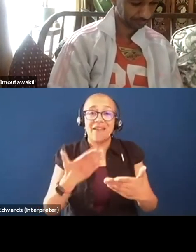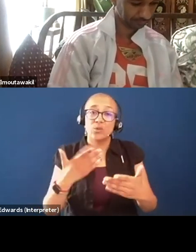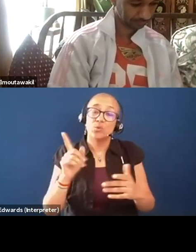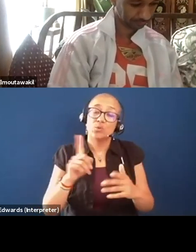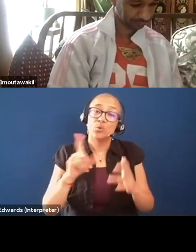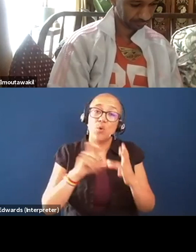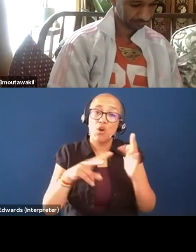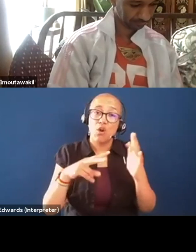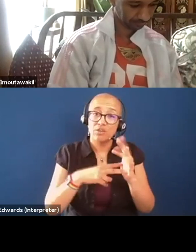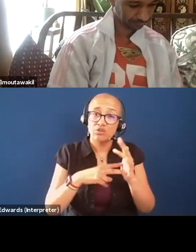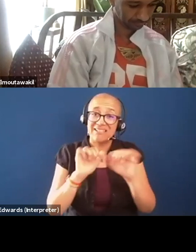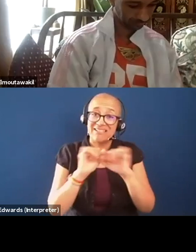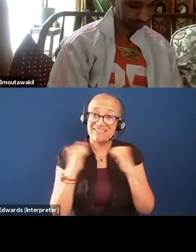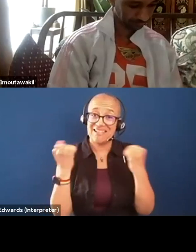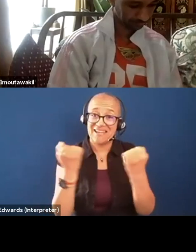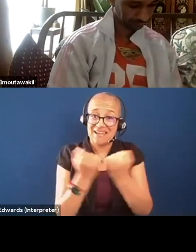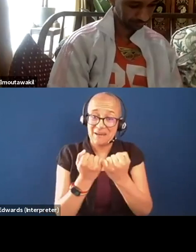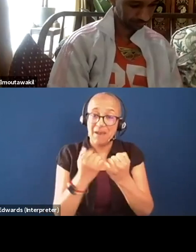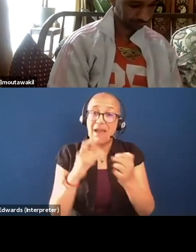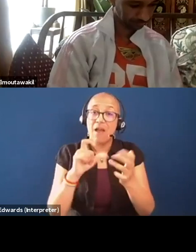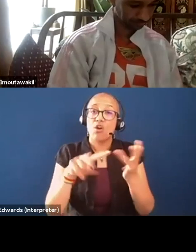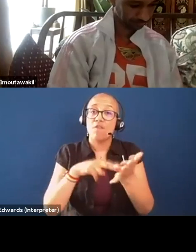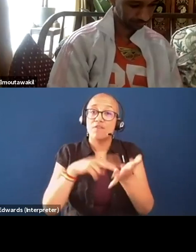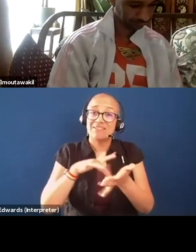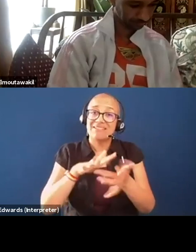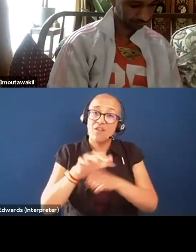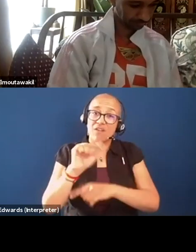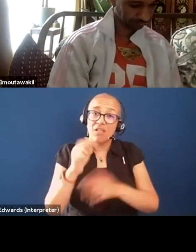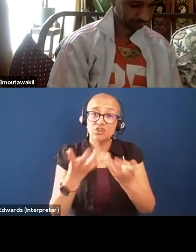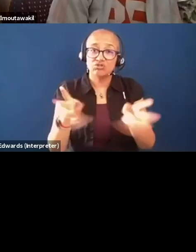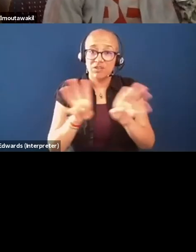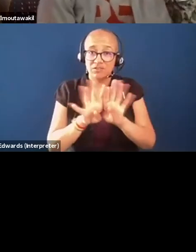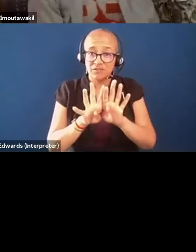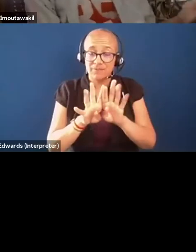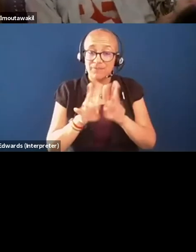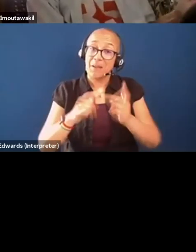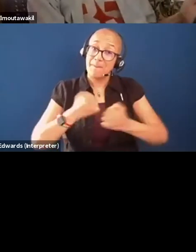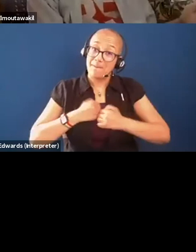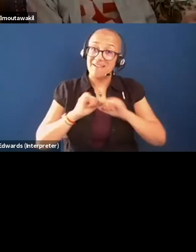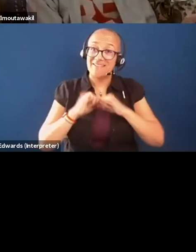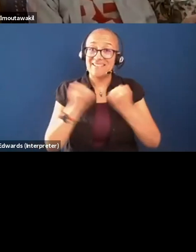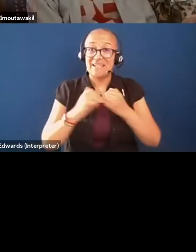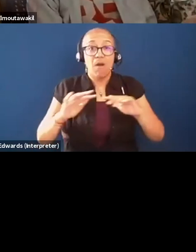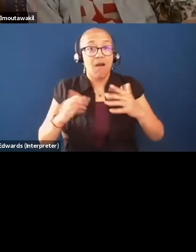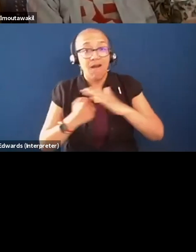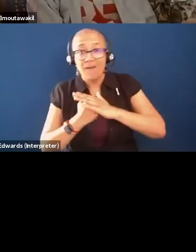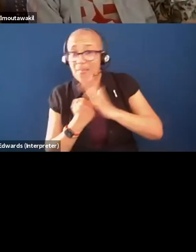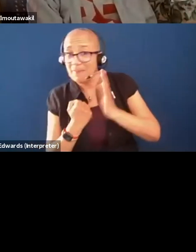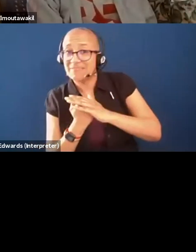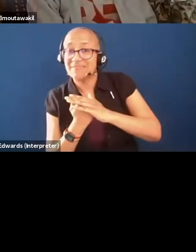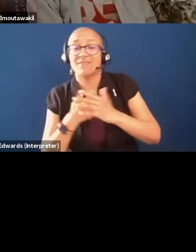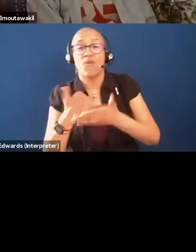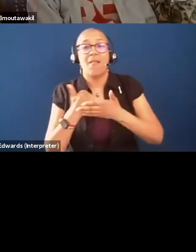Coventry team at Coventry City of Culture Trust and my team at Unlimited for helping me, and